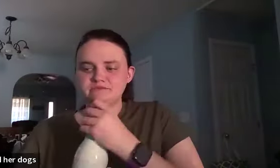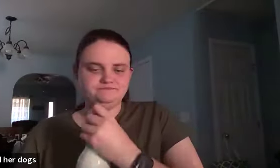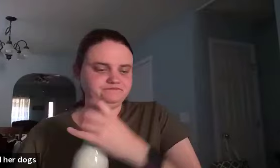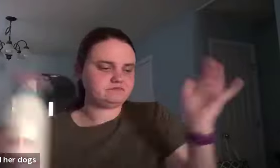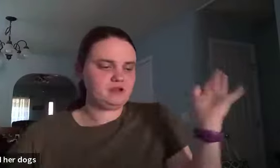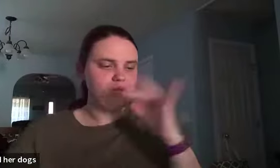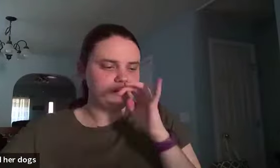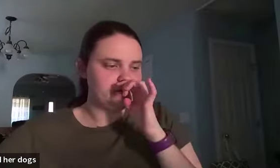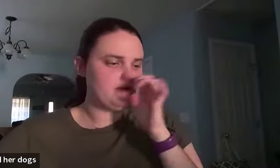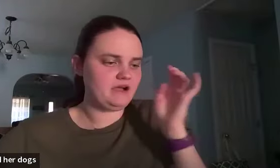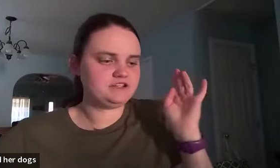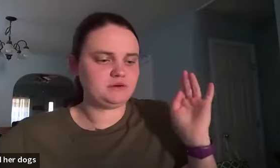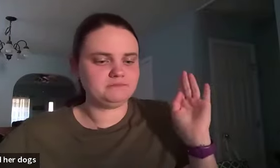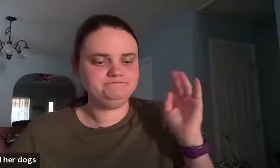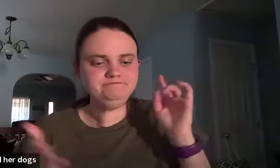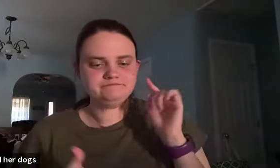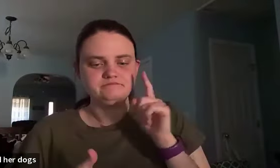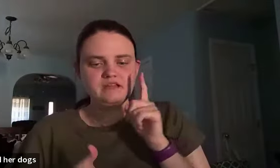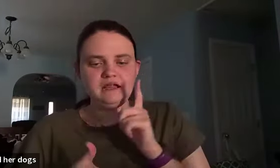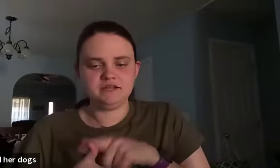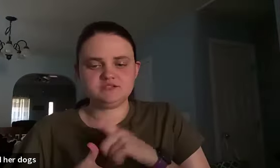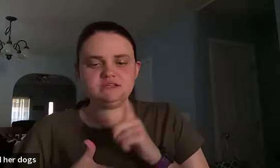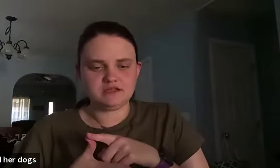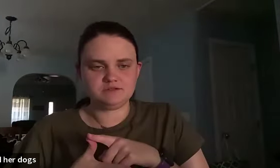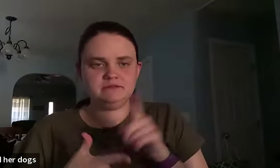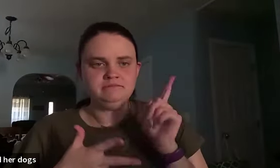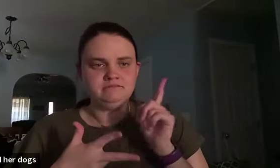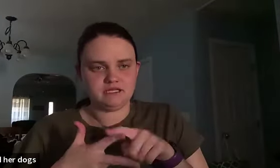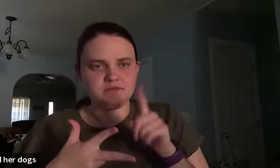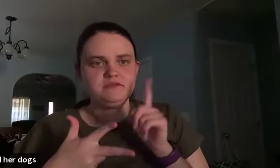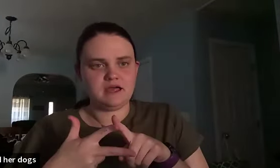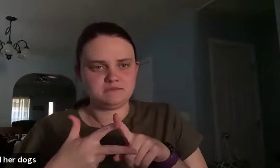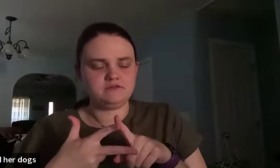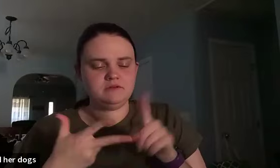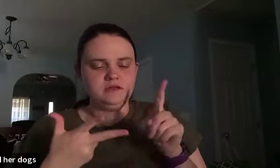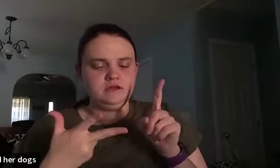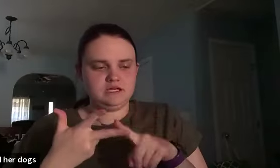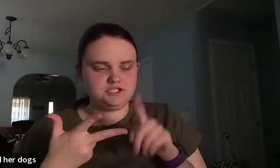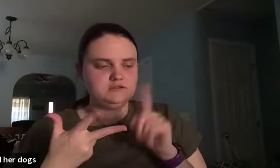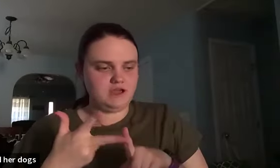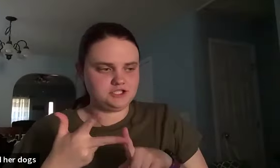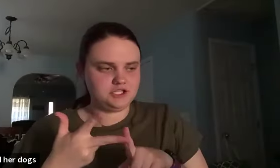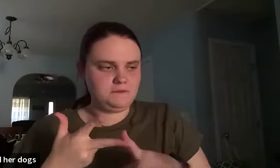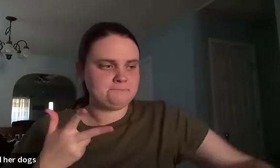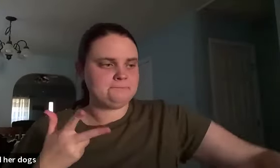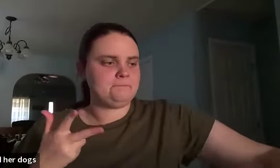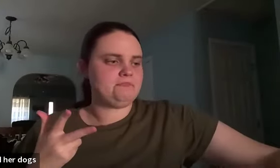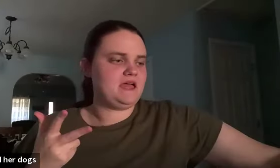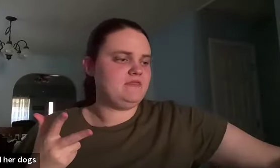So we're going to go back to our next week, last week, next month, last month, next year, last year.